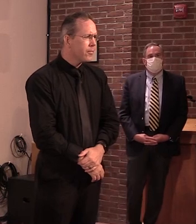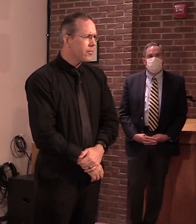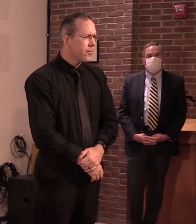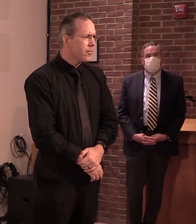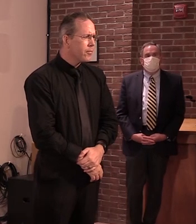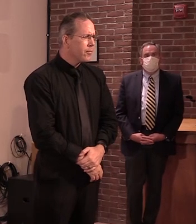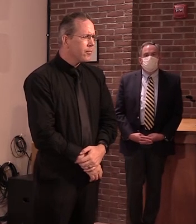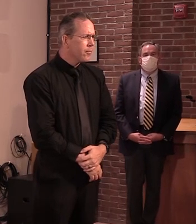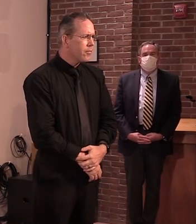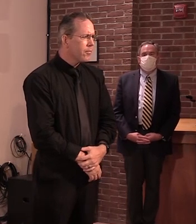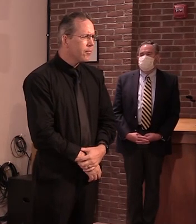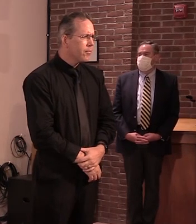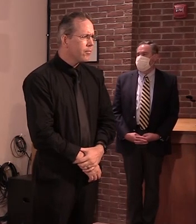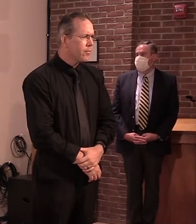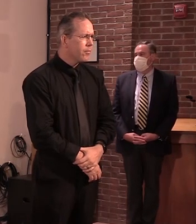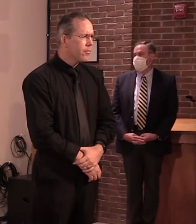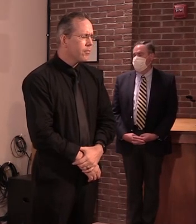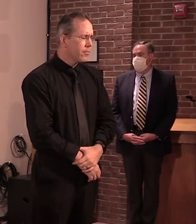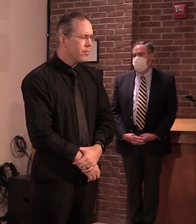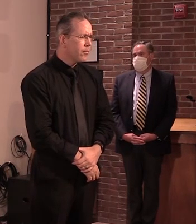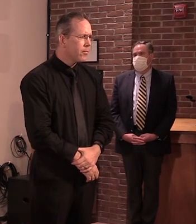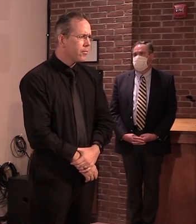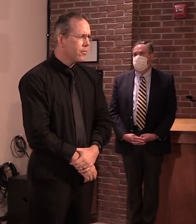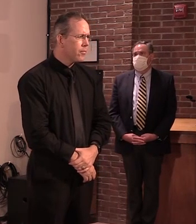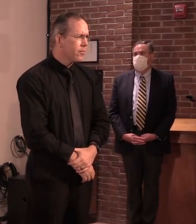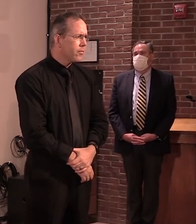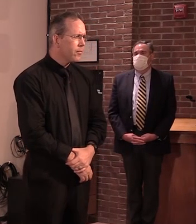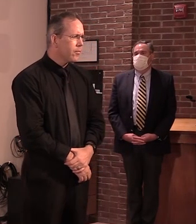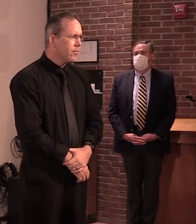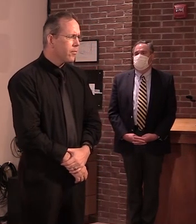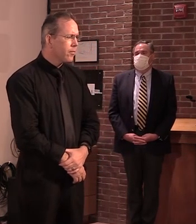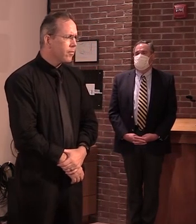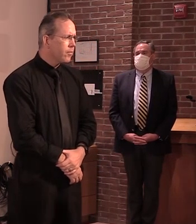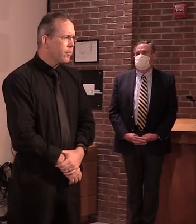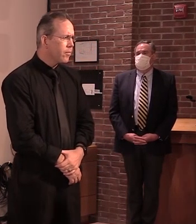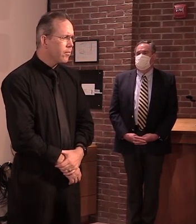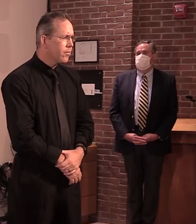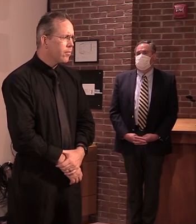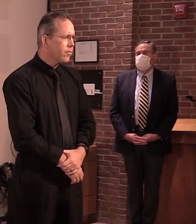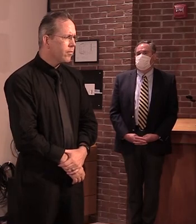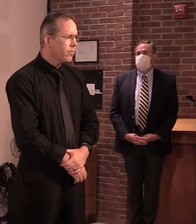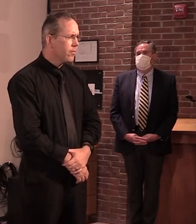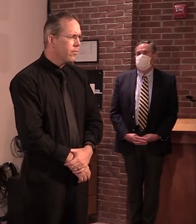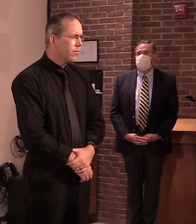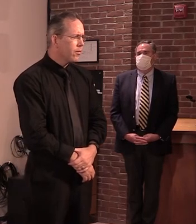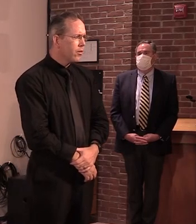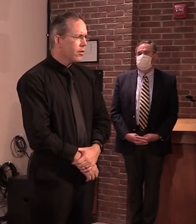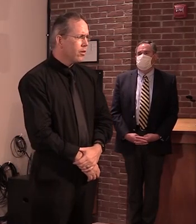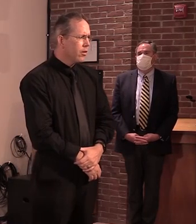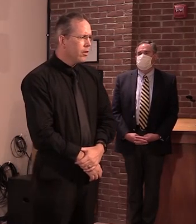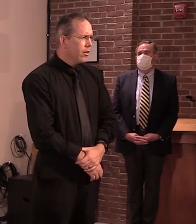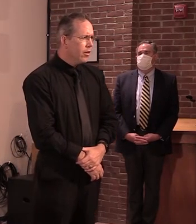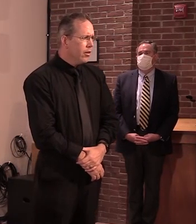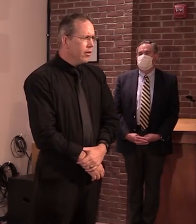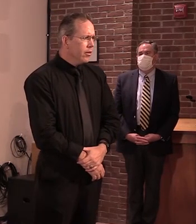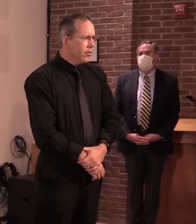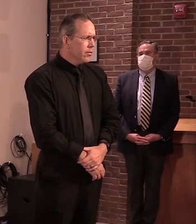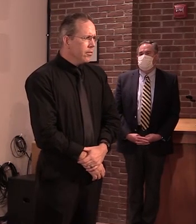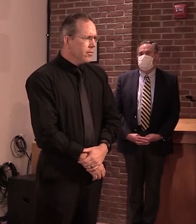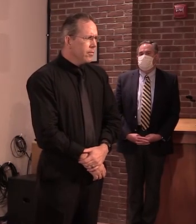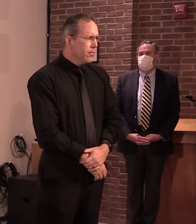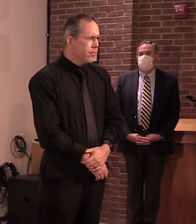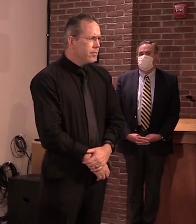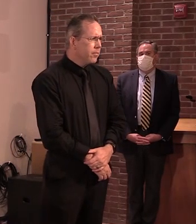Johnson. And I'd like to know if the Department of Corrections has